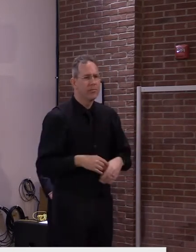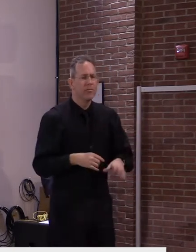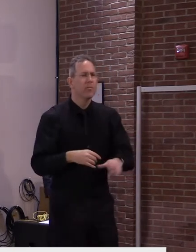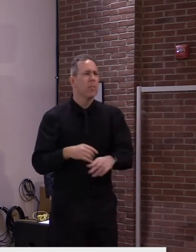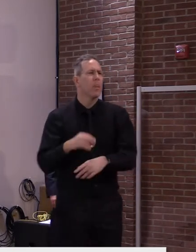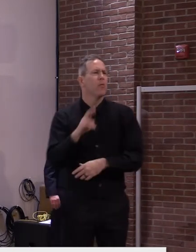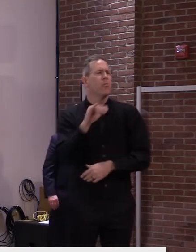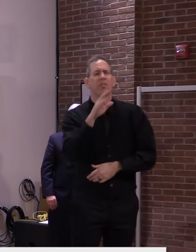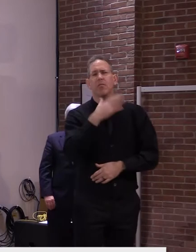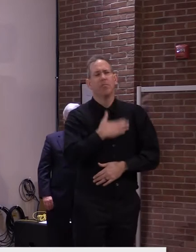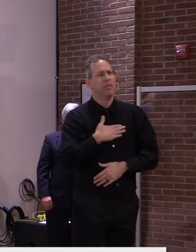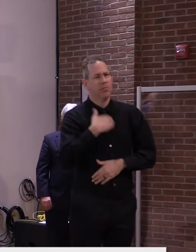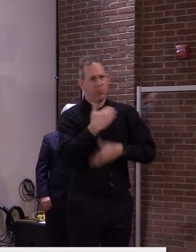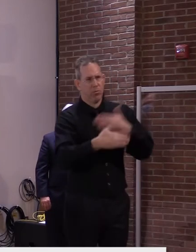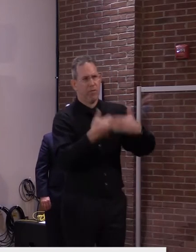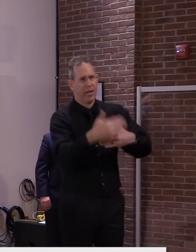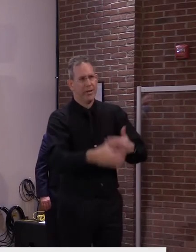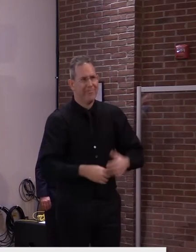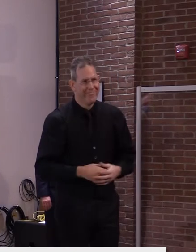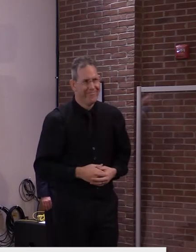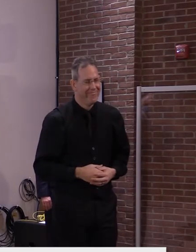Press.